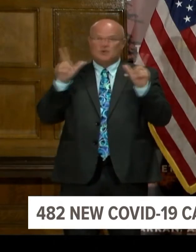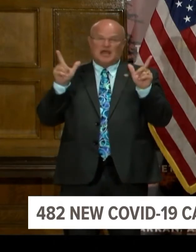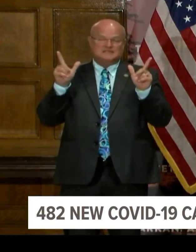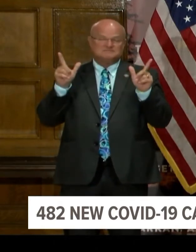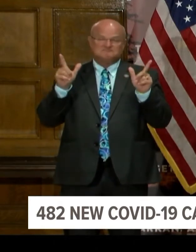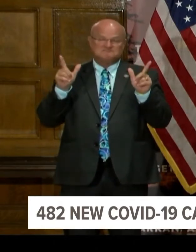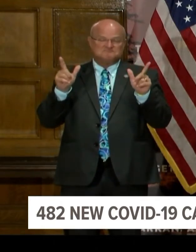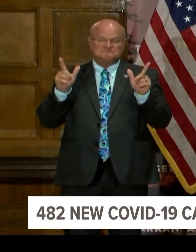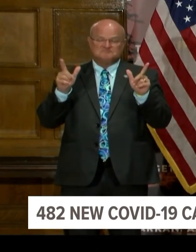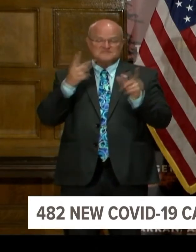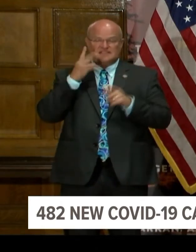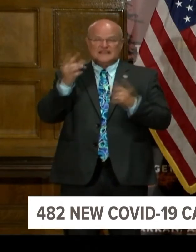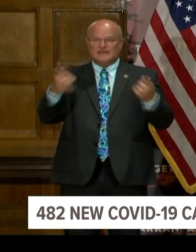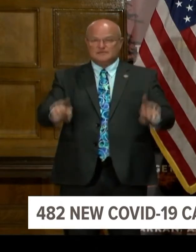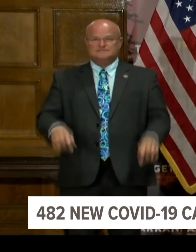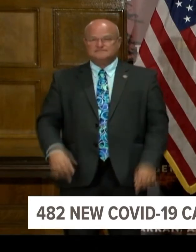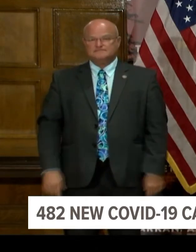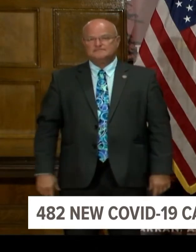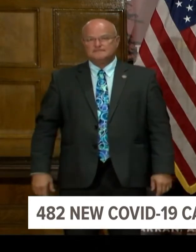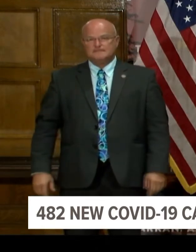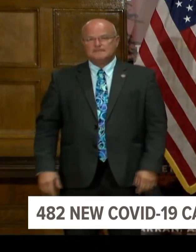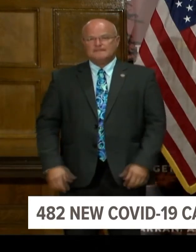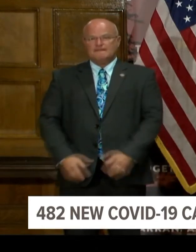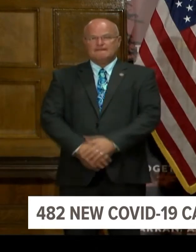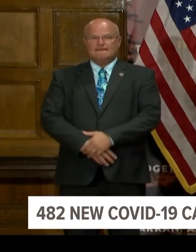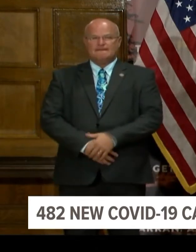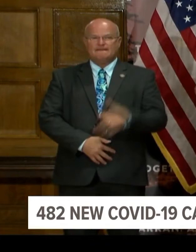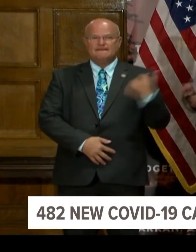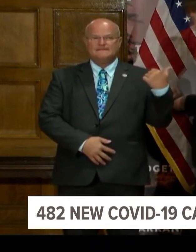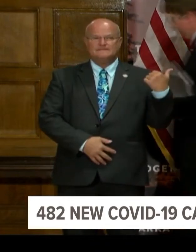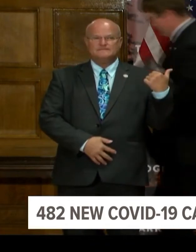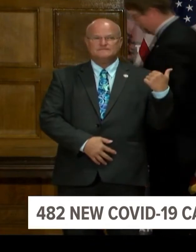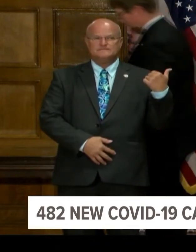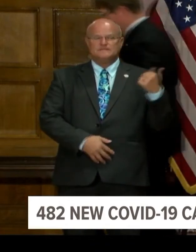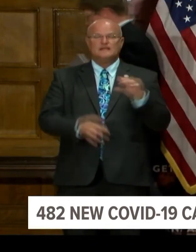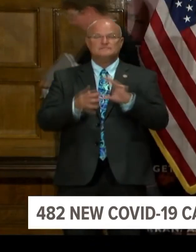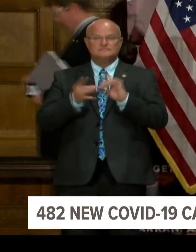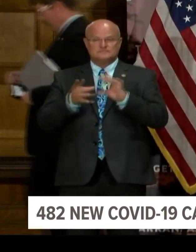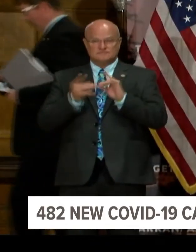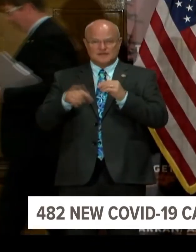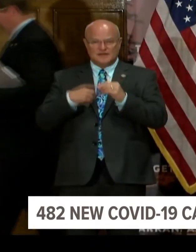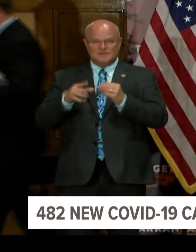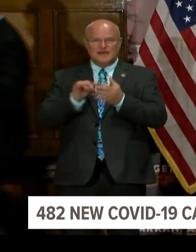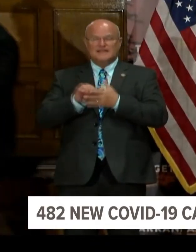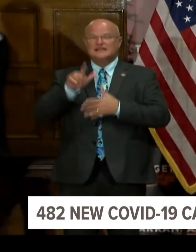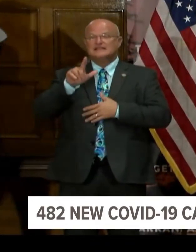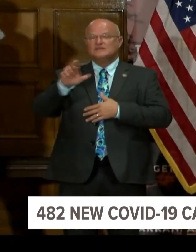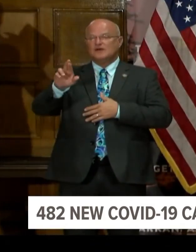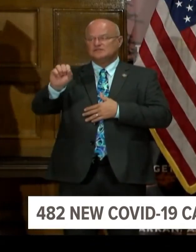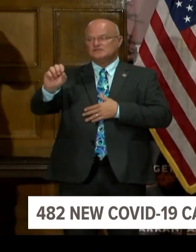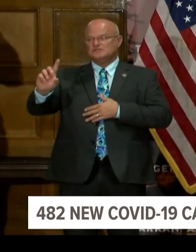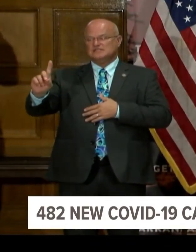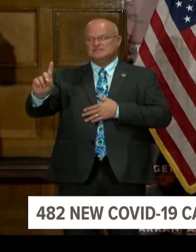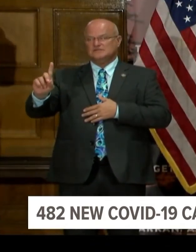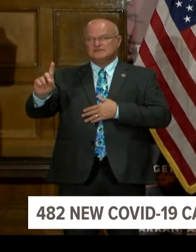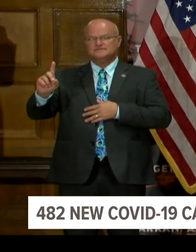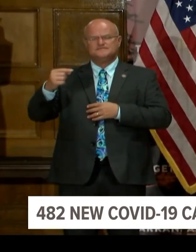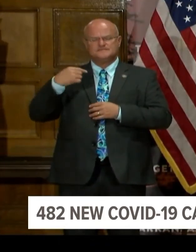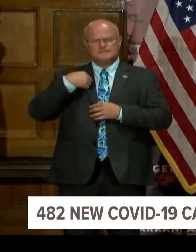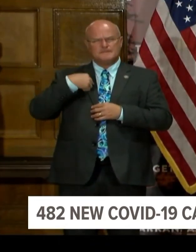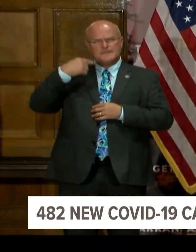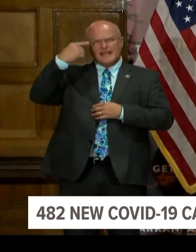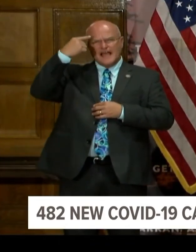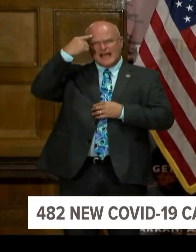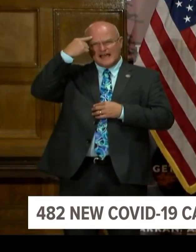wasn't surprising to us to see that. Let me come back and make a point on the Little Rock School District, and I think